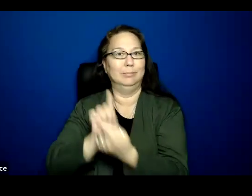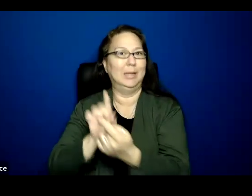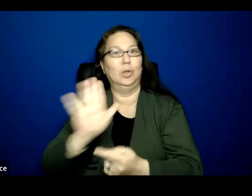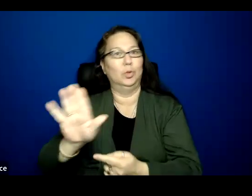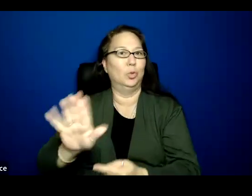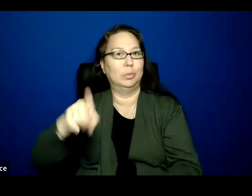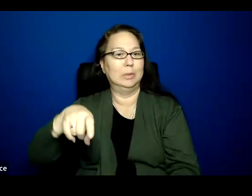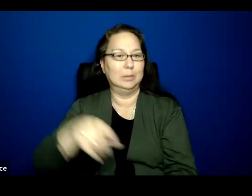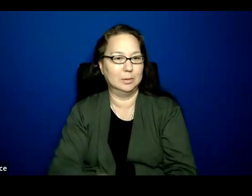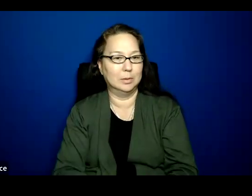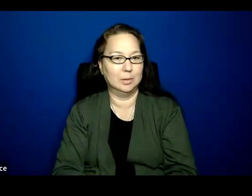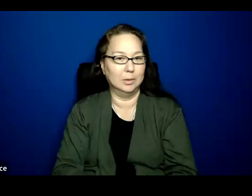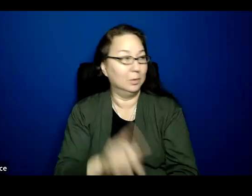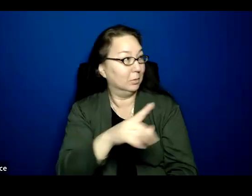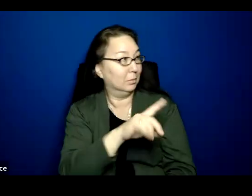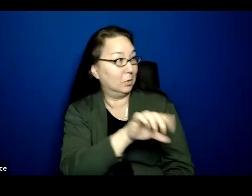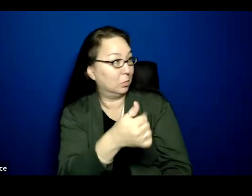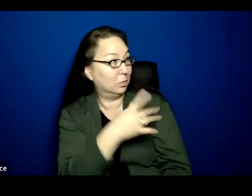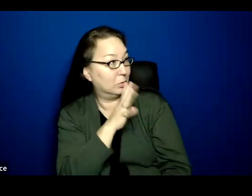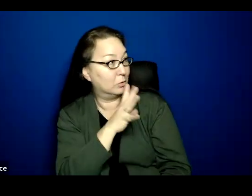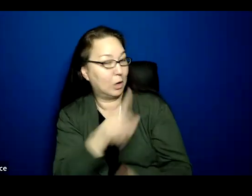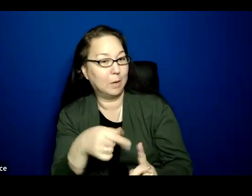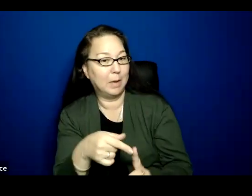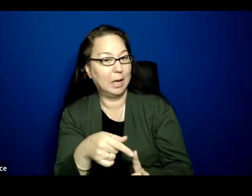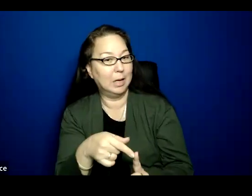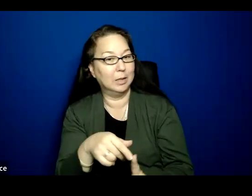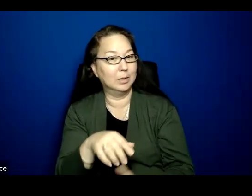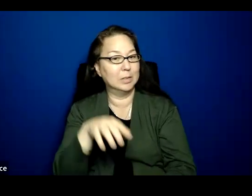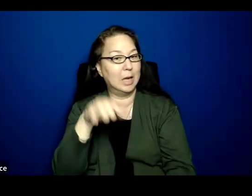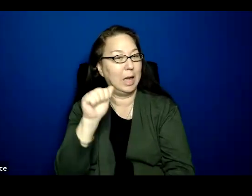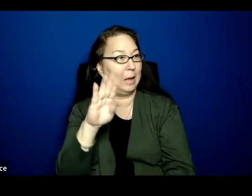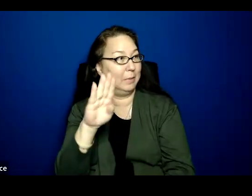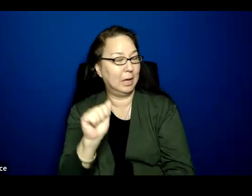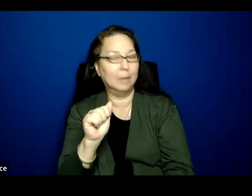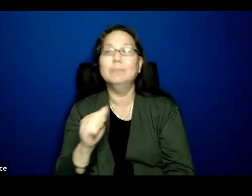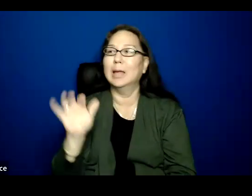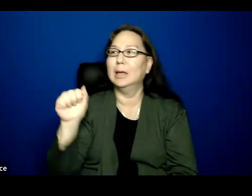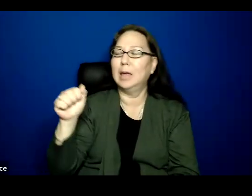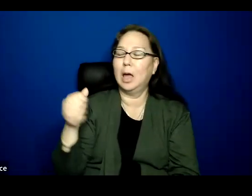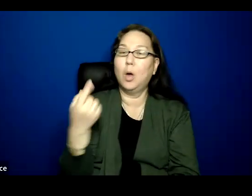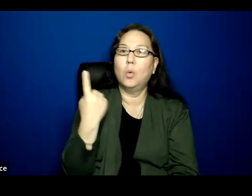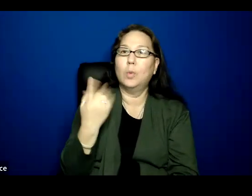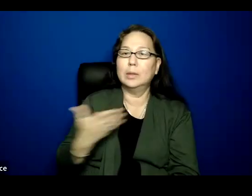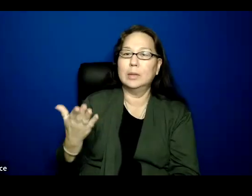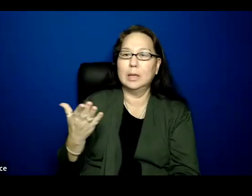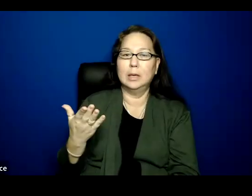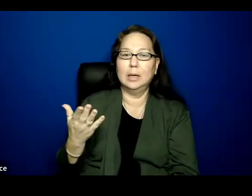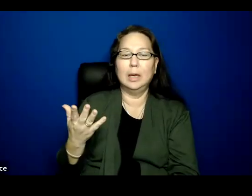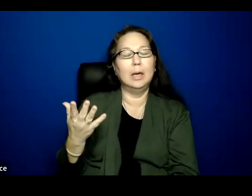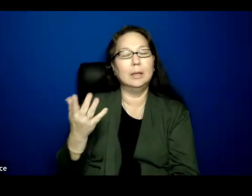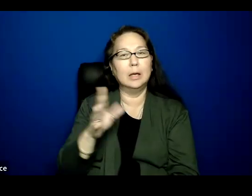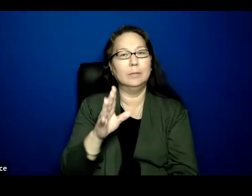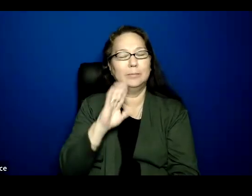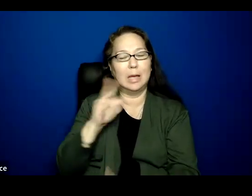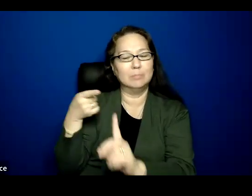work with our ABA? Yeah, sure. So one example comes to mind in particular. We have a student who is